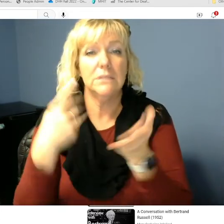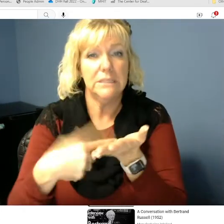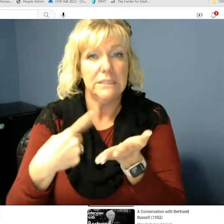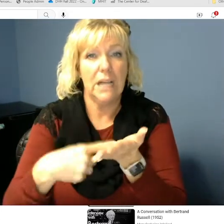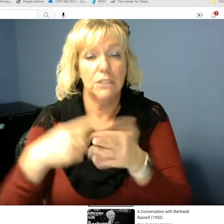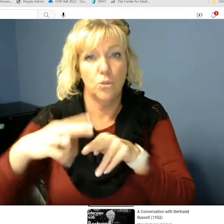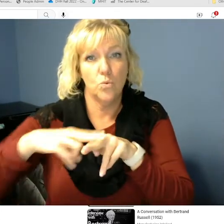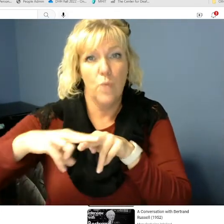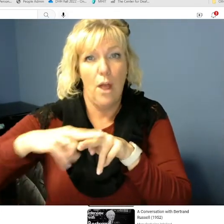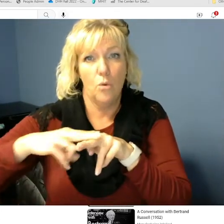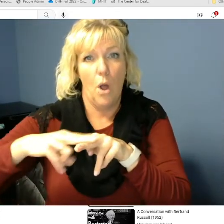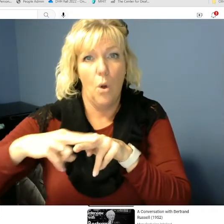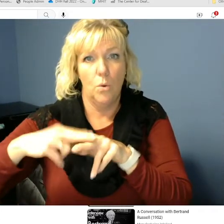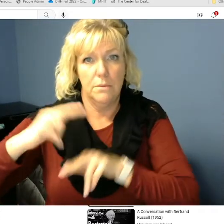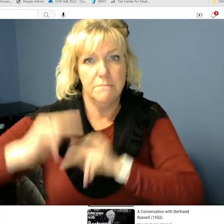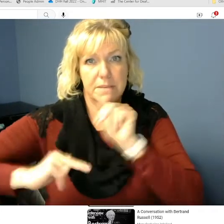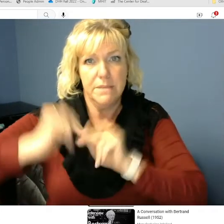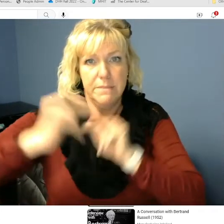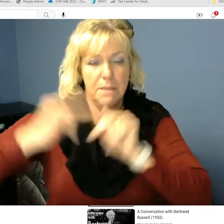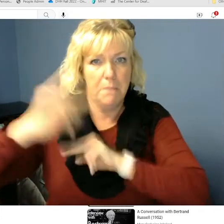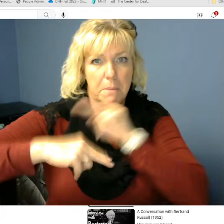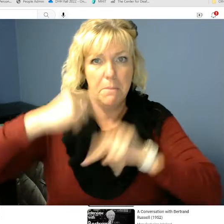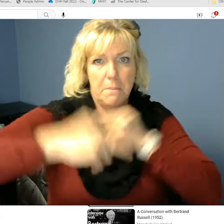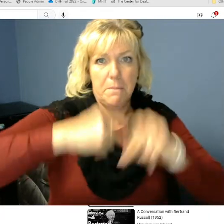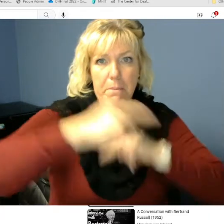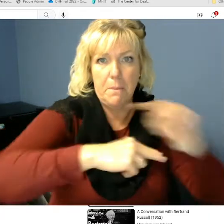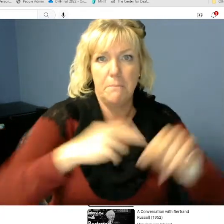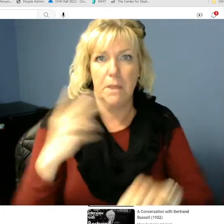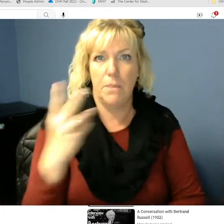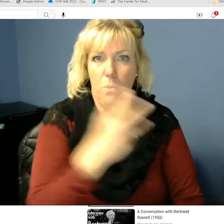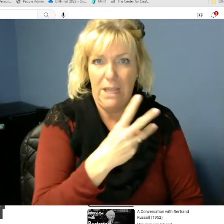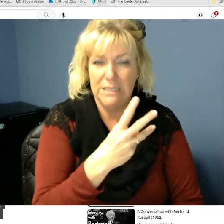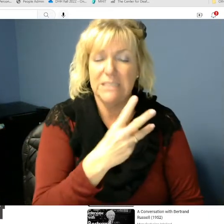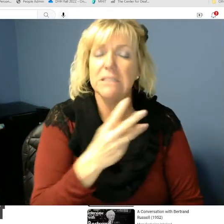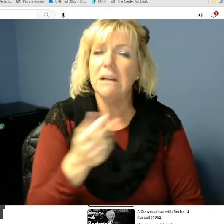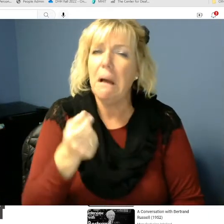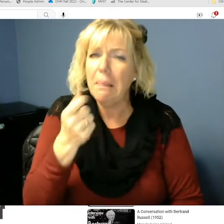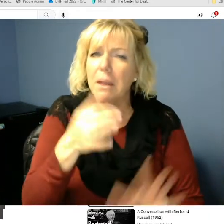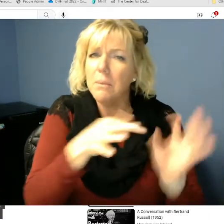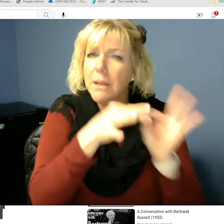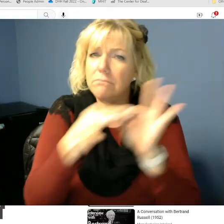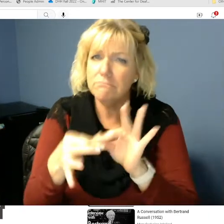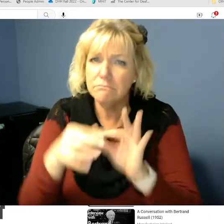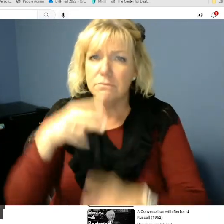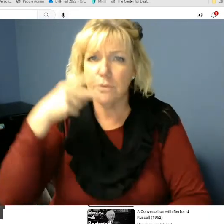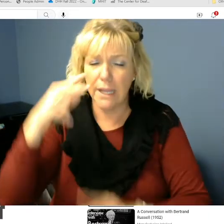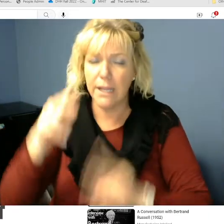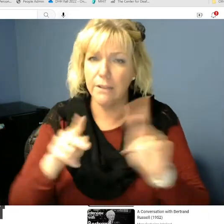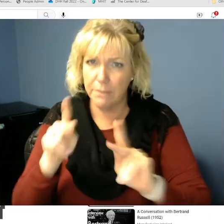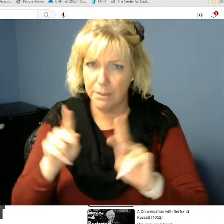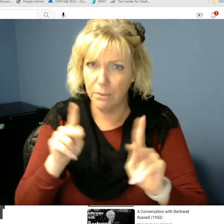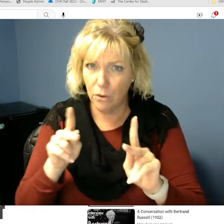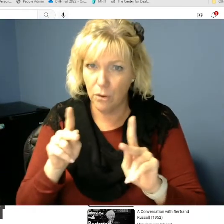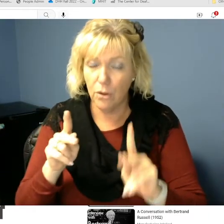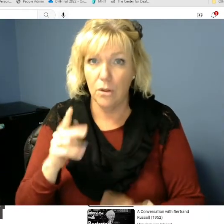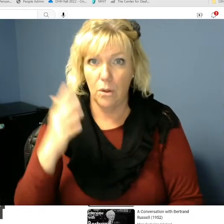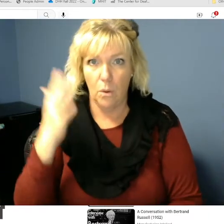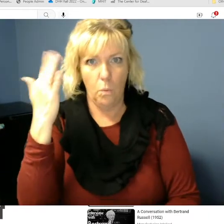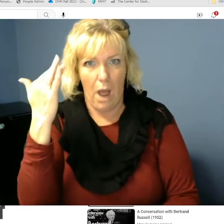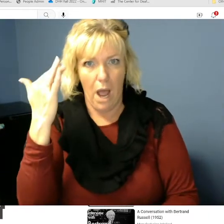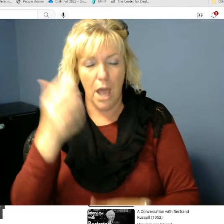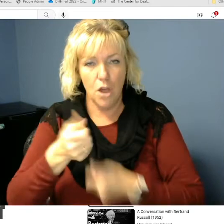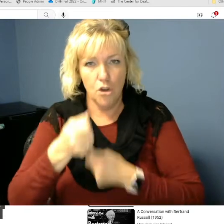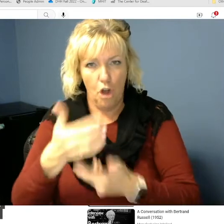intimately tied with Native peoples. I put it as a separate thing, but it's also connected to Native peoples because it's going to lead to the destruction of the